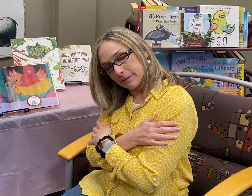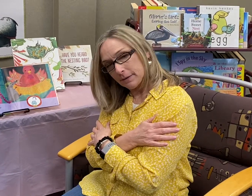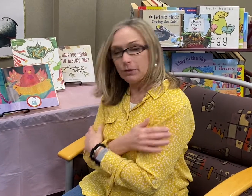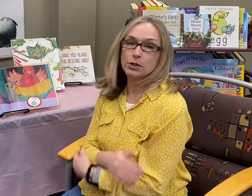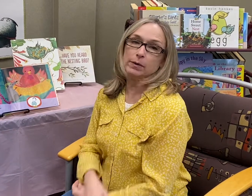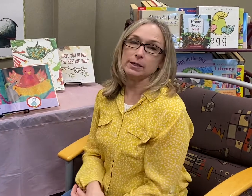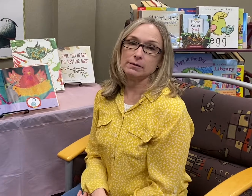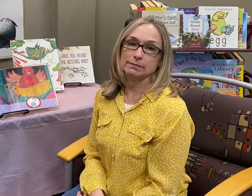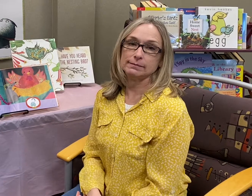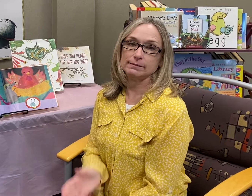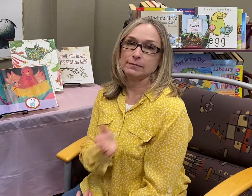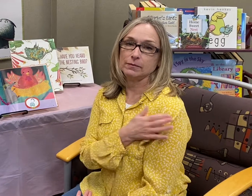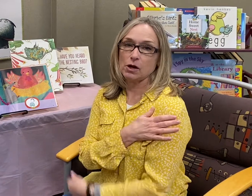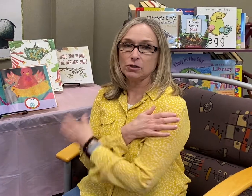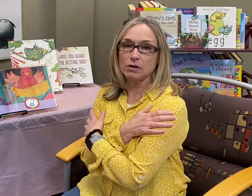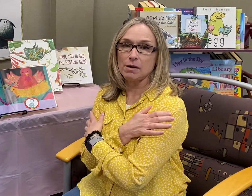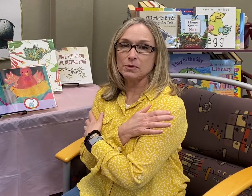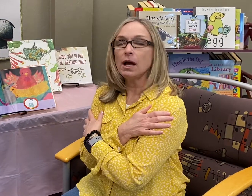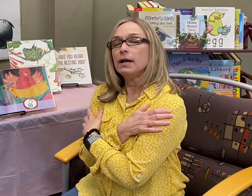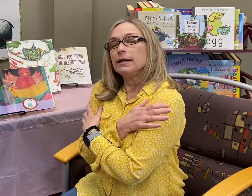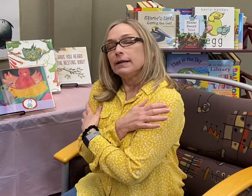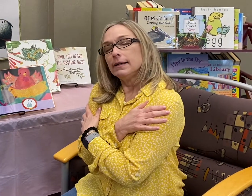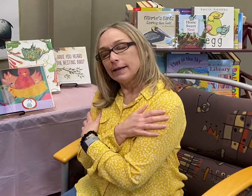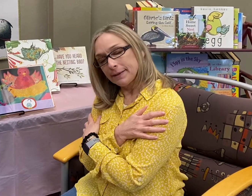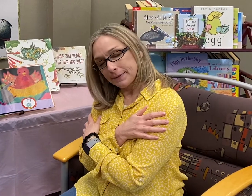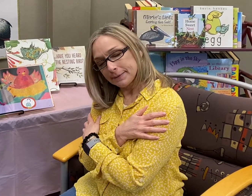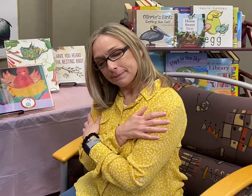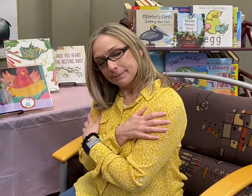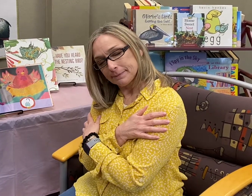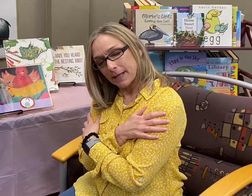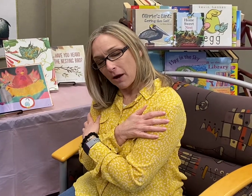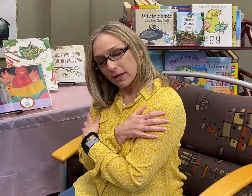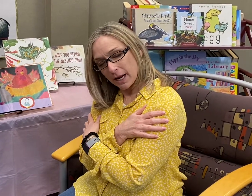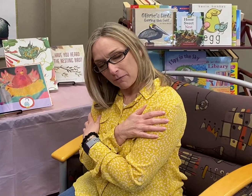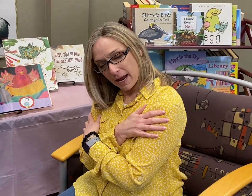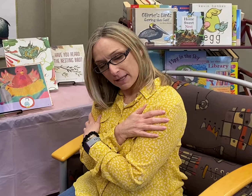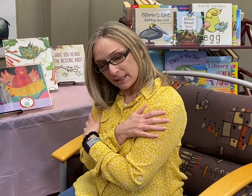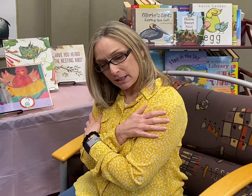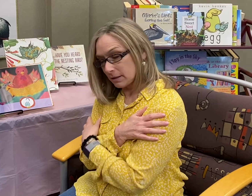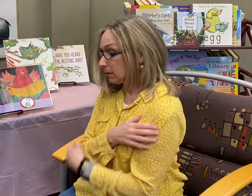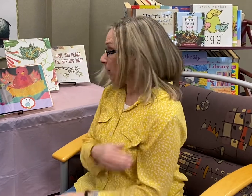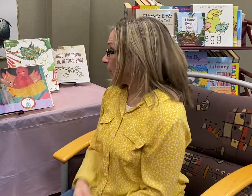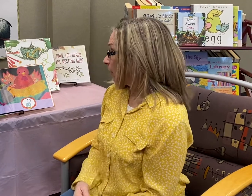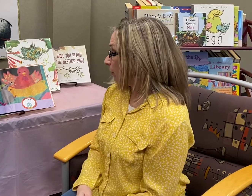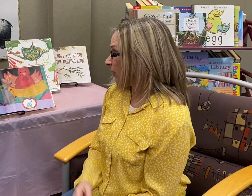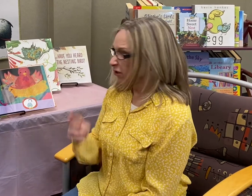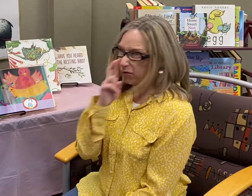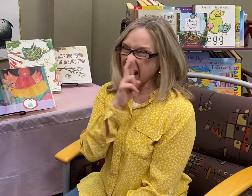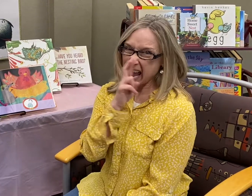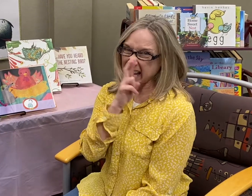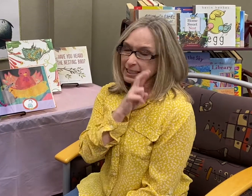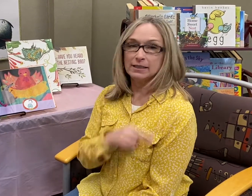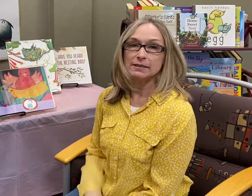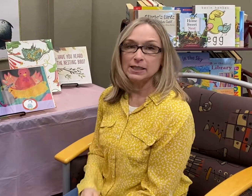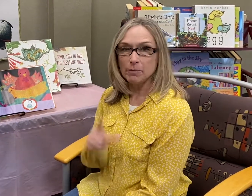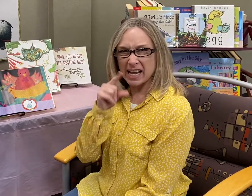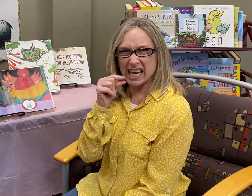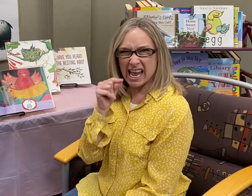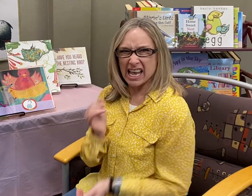You do it. Cross your arms. How can I rest with a rat near my